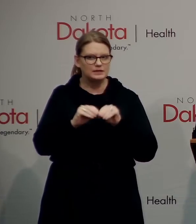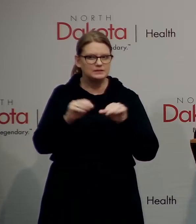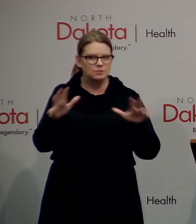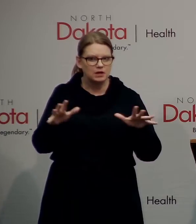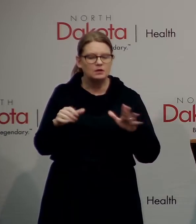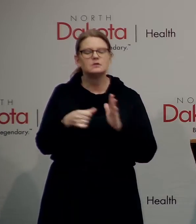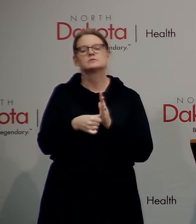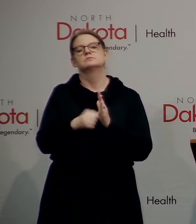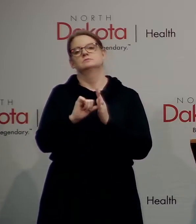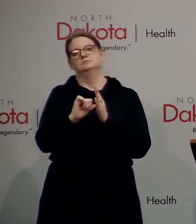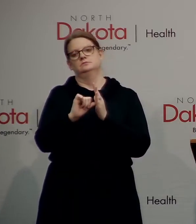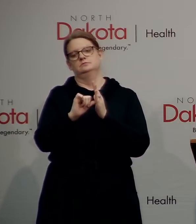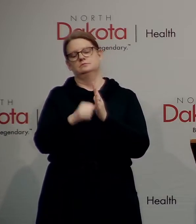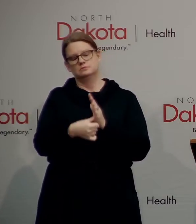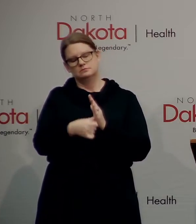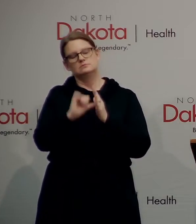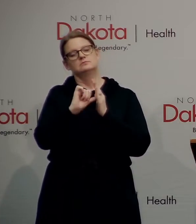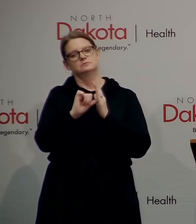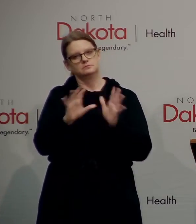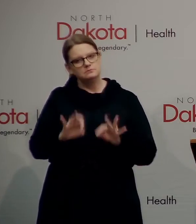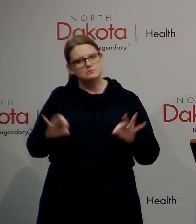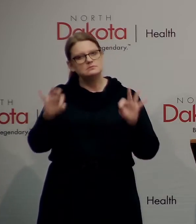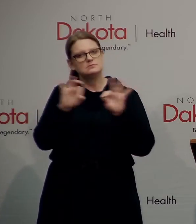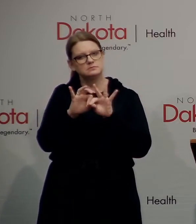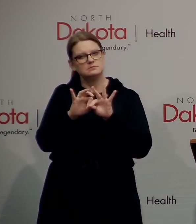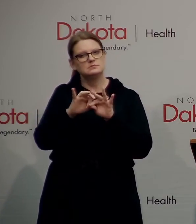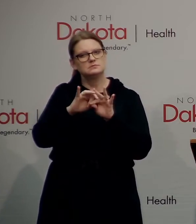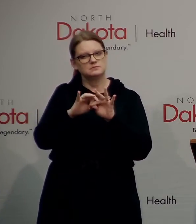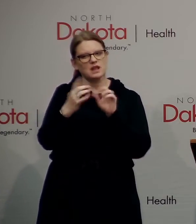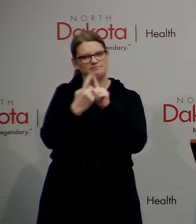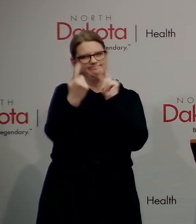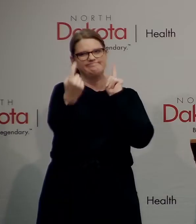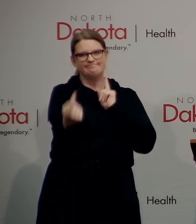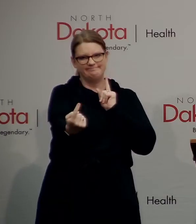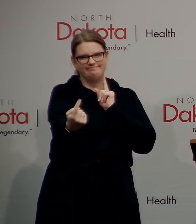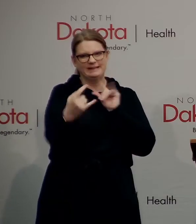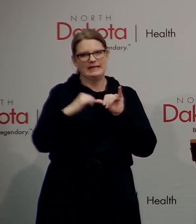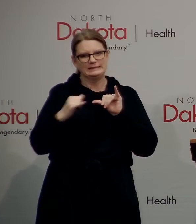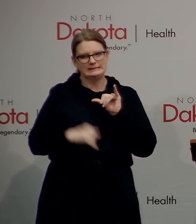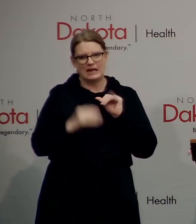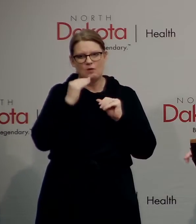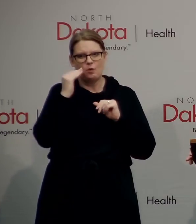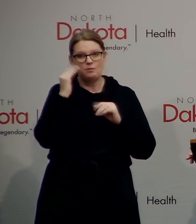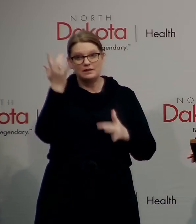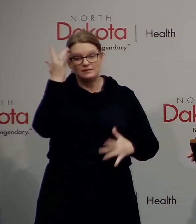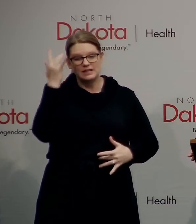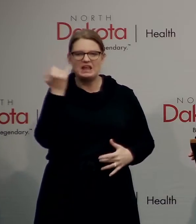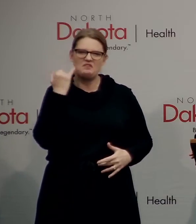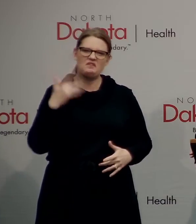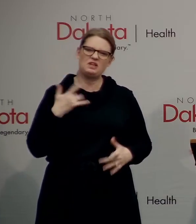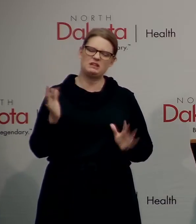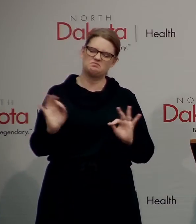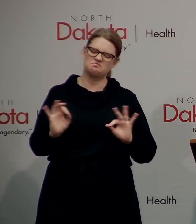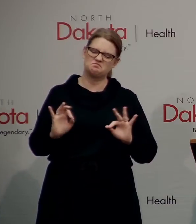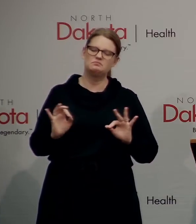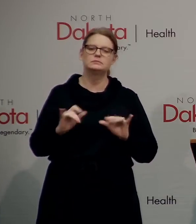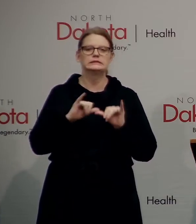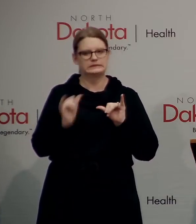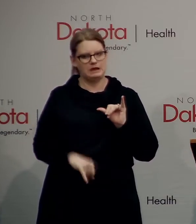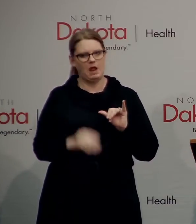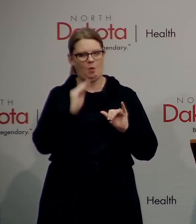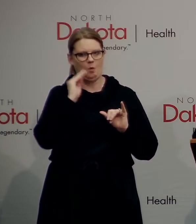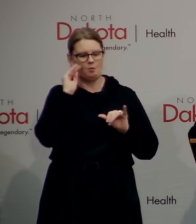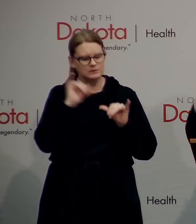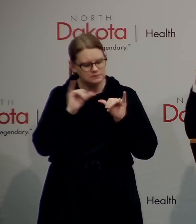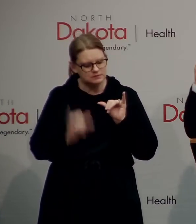importance of all North Dakotans to practice social distancing and stay home when you're sick, even if it's minor. We have been, and